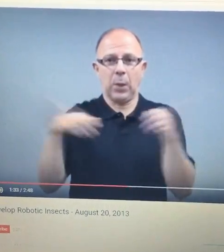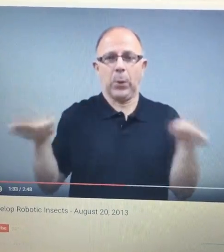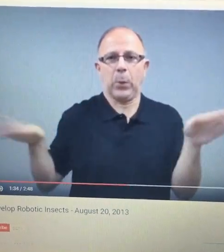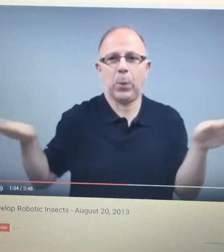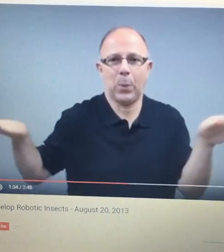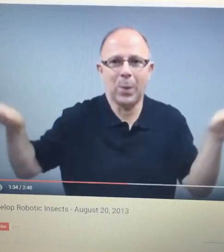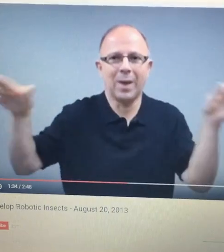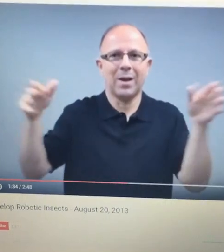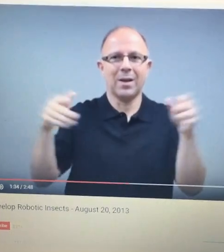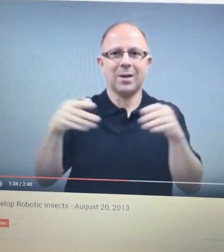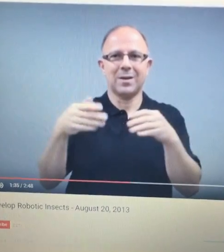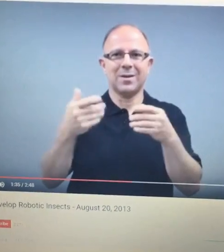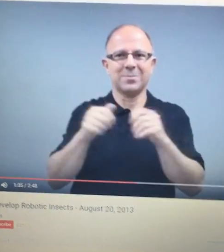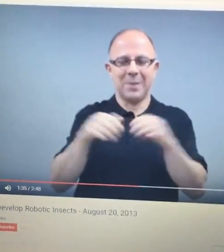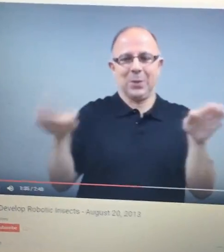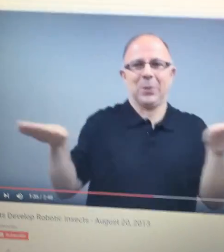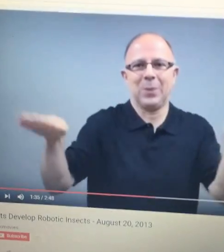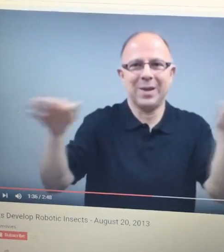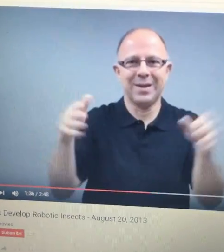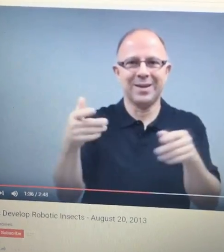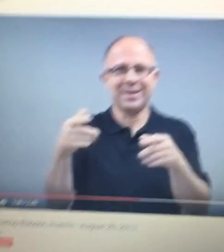to conduct electricity to the wings.